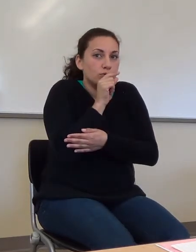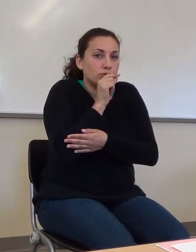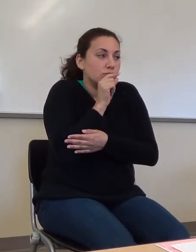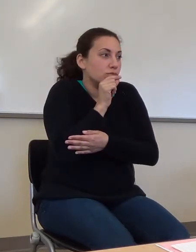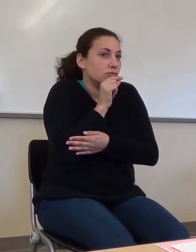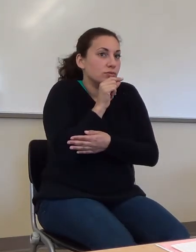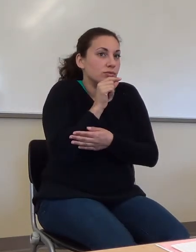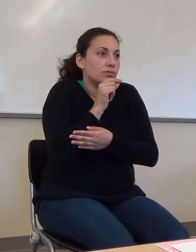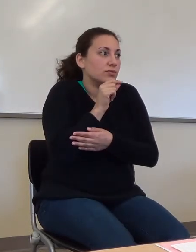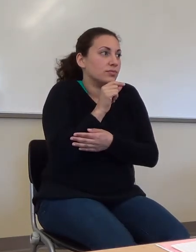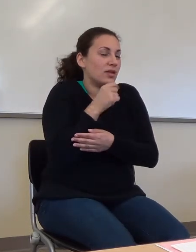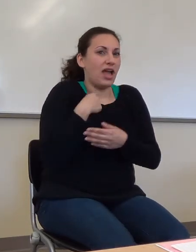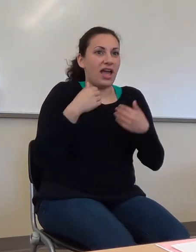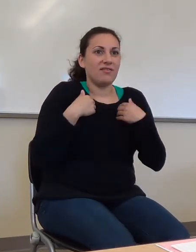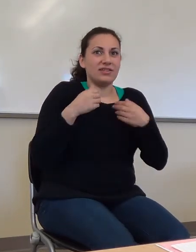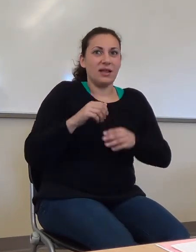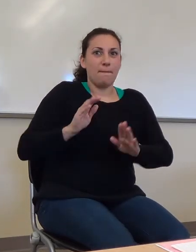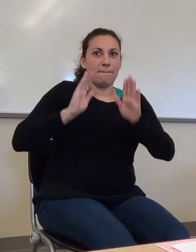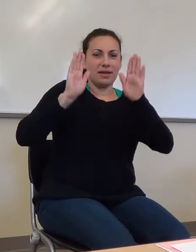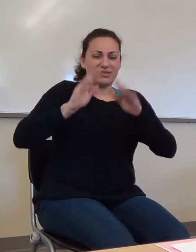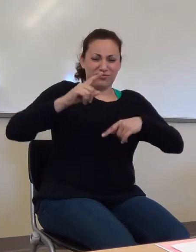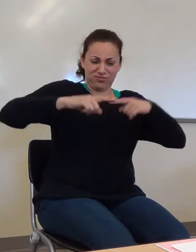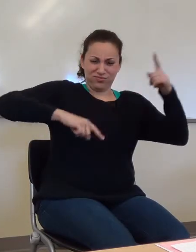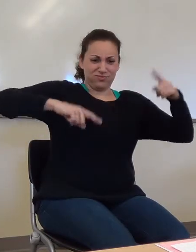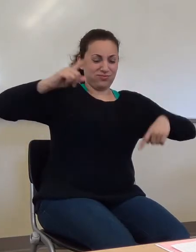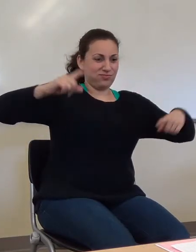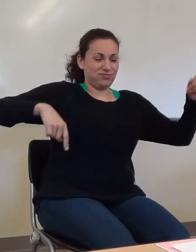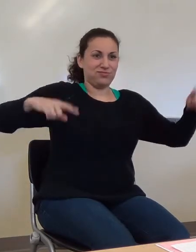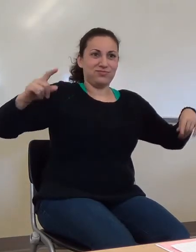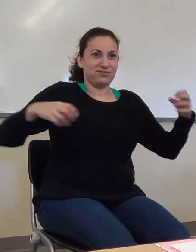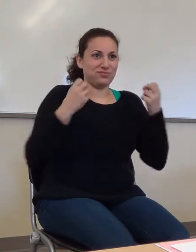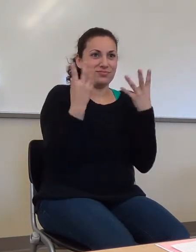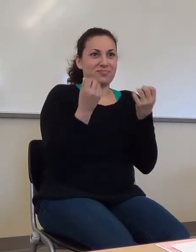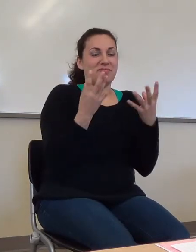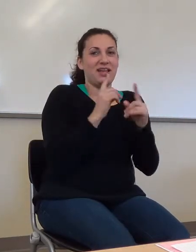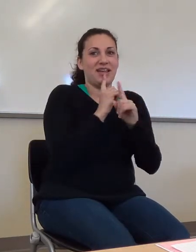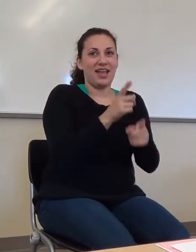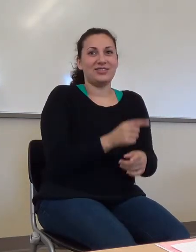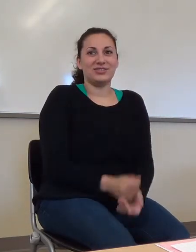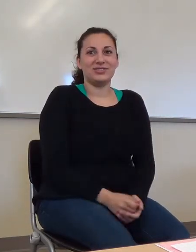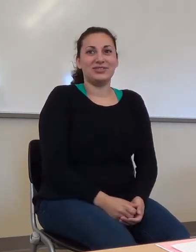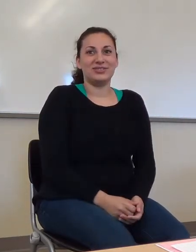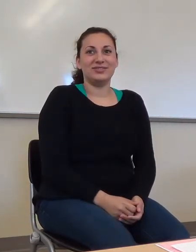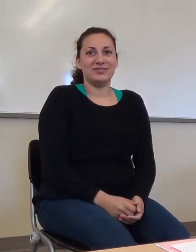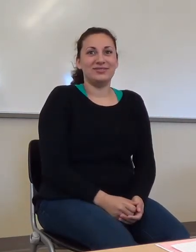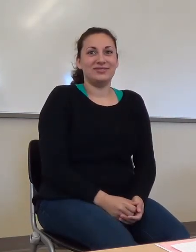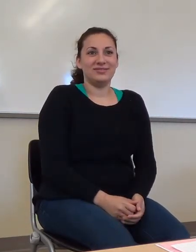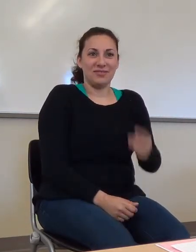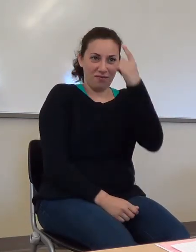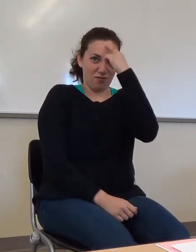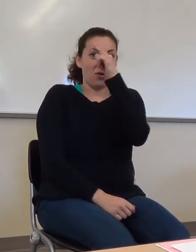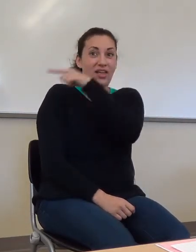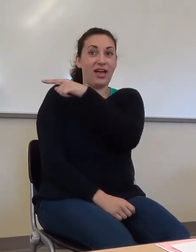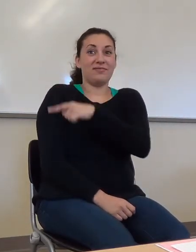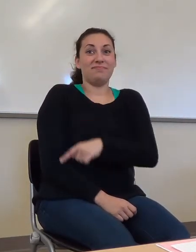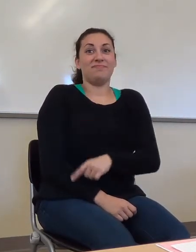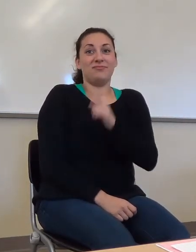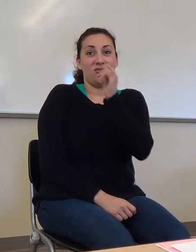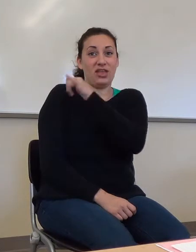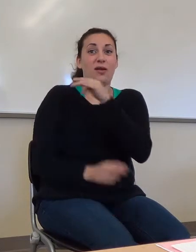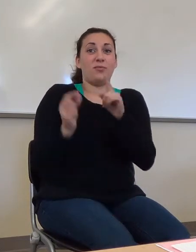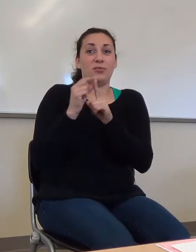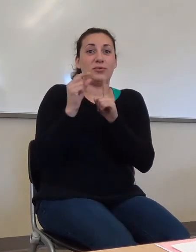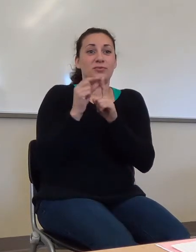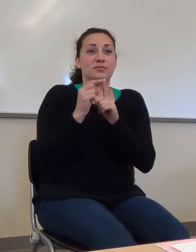an amazing I gave you the wrong variety of answer. answers for that one. Okay, yeah, that is